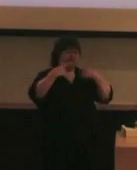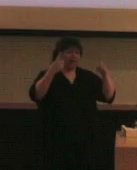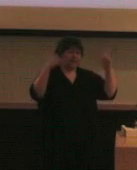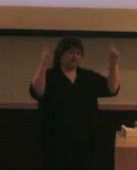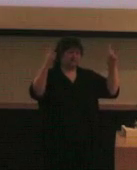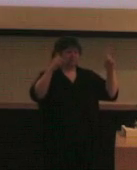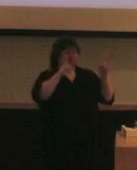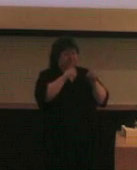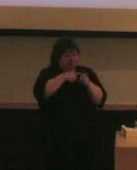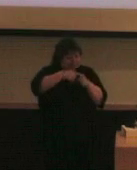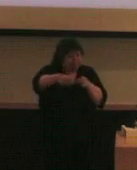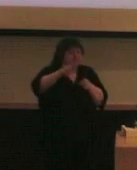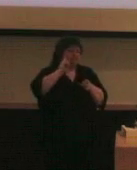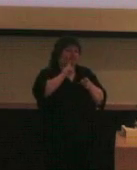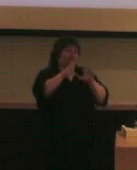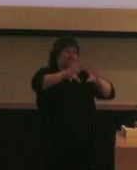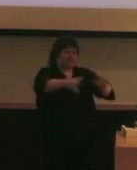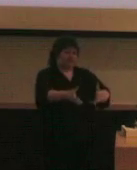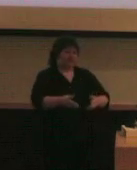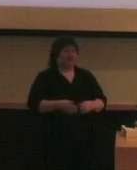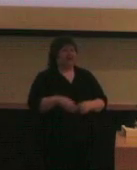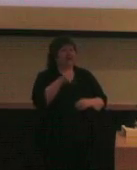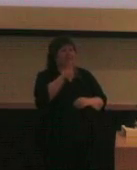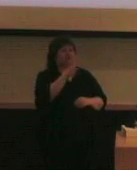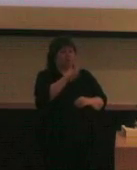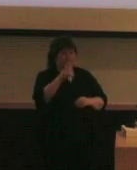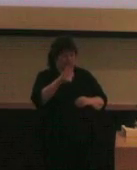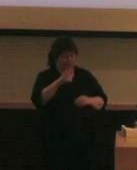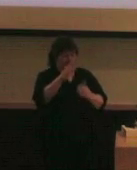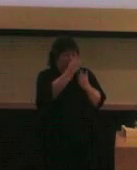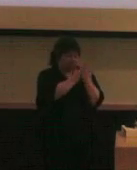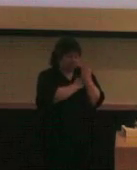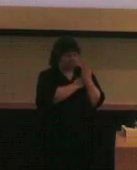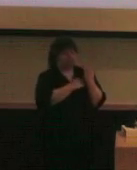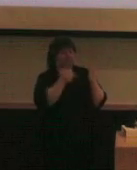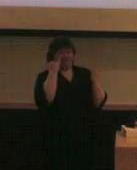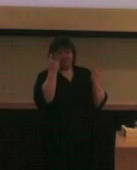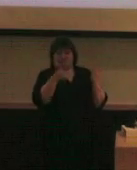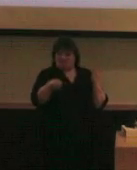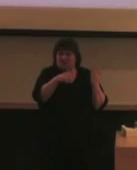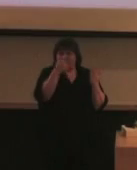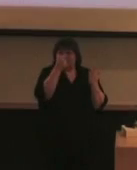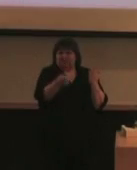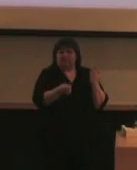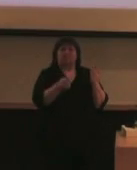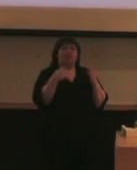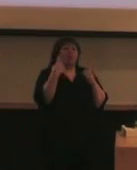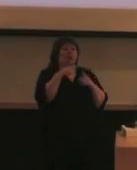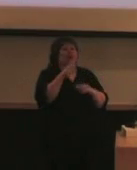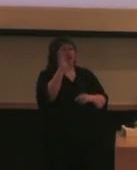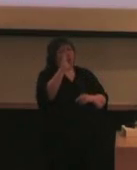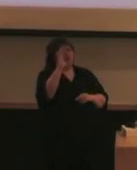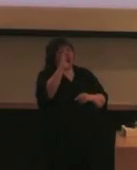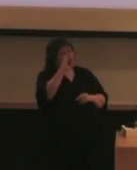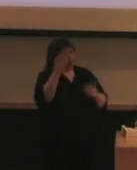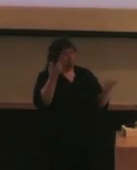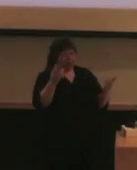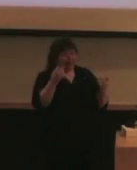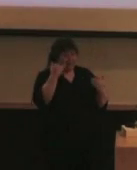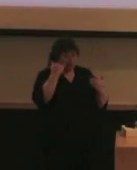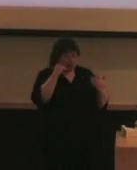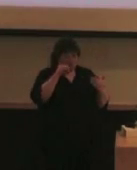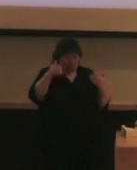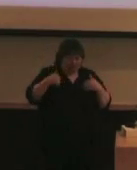with the deaf population. His website is listed above if anyone's interested. You can also just do a Google search in case you